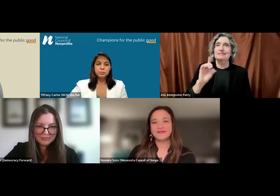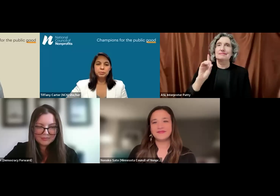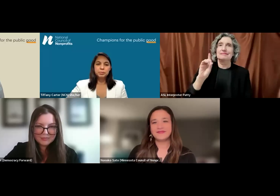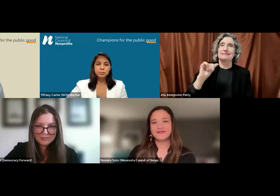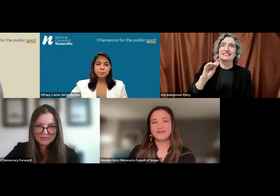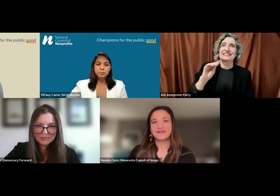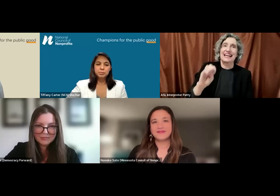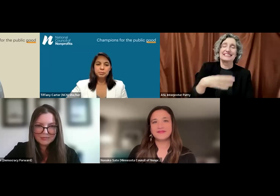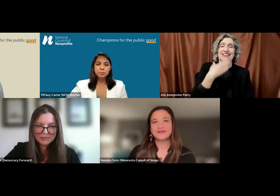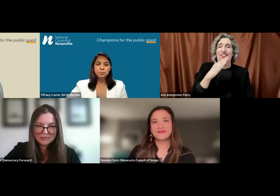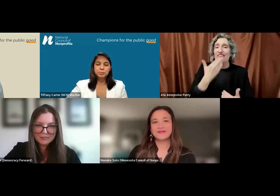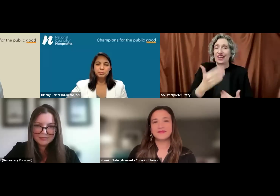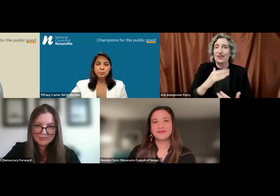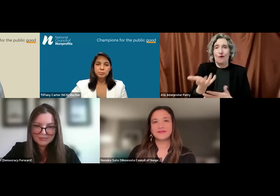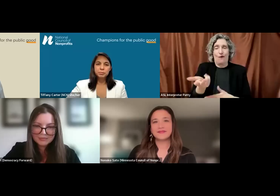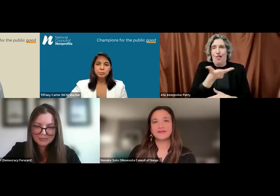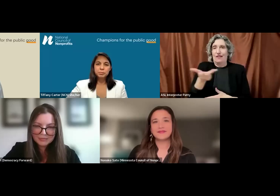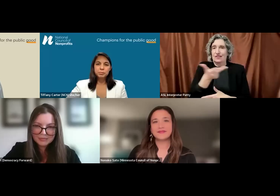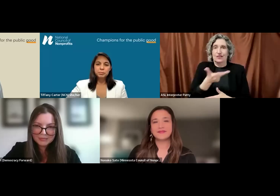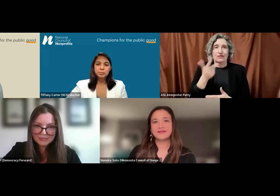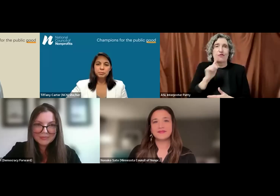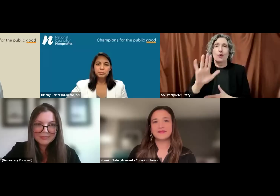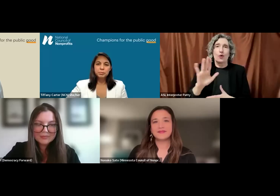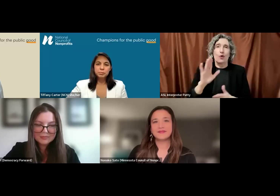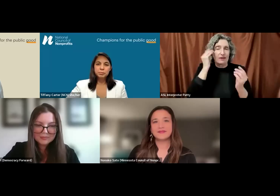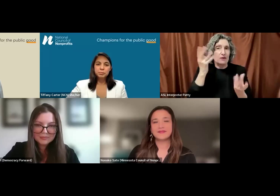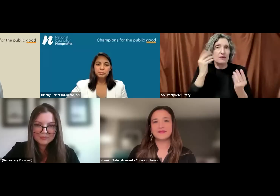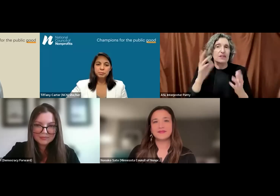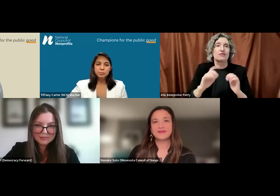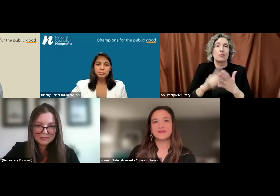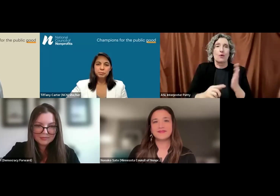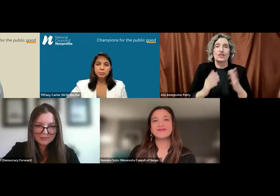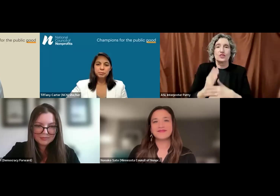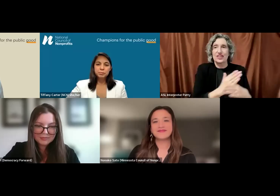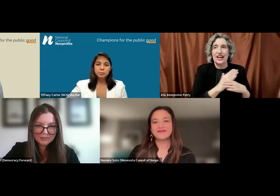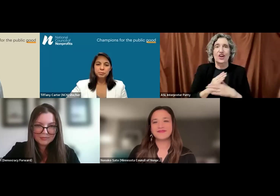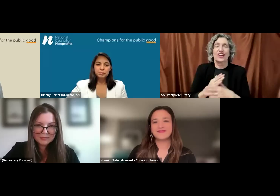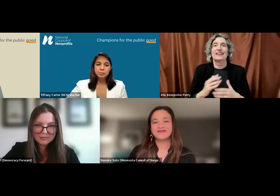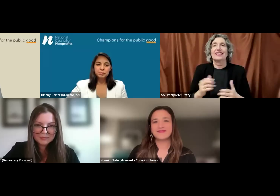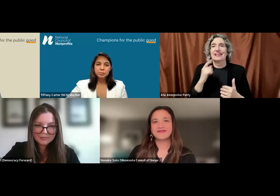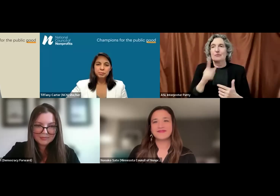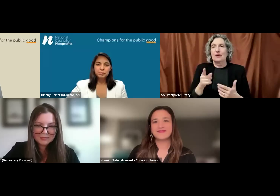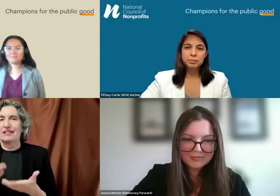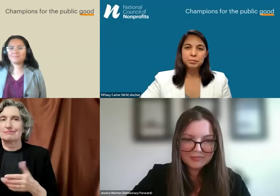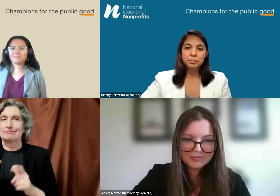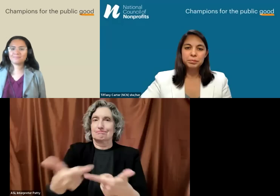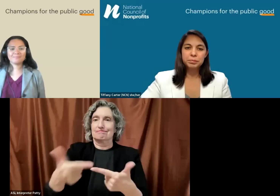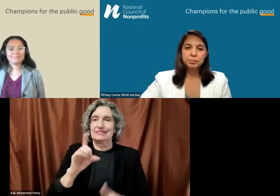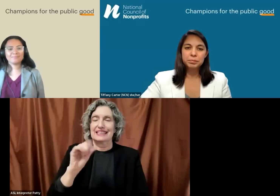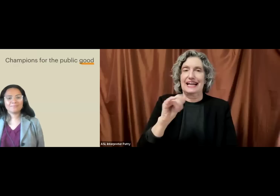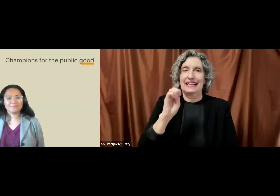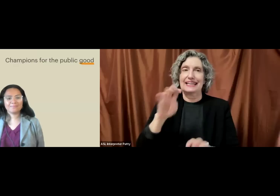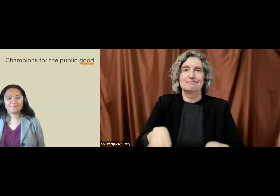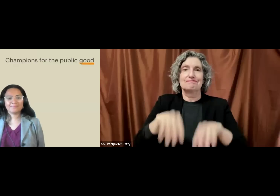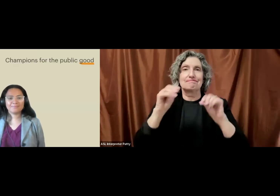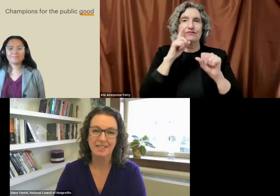Jessica, Tiffany, and Nonoko for all the information you shared. And I will now turn it back to Diane for some closing remarks. Great,